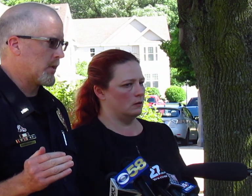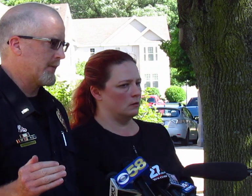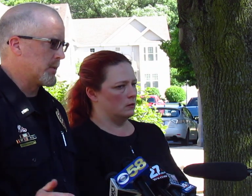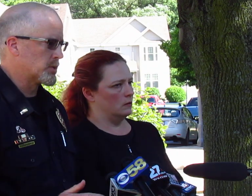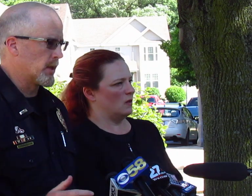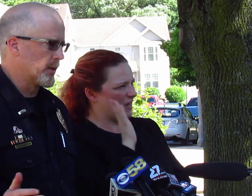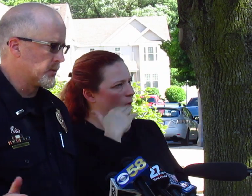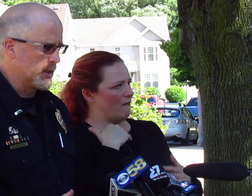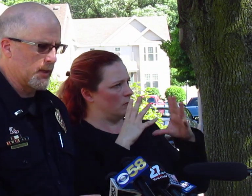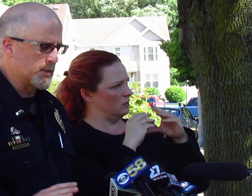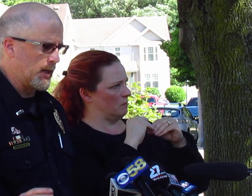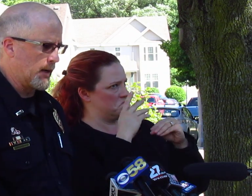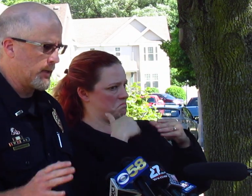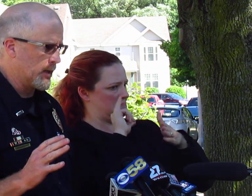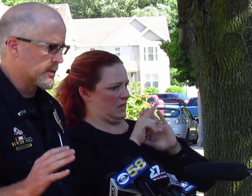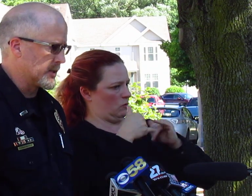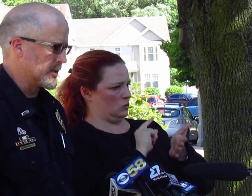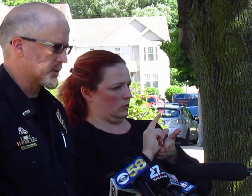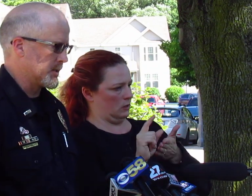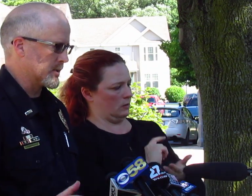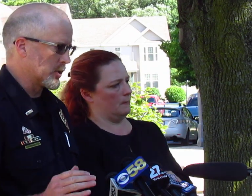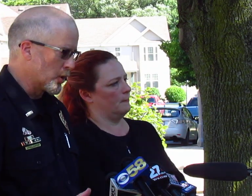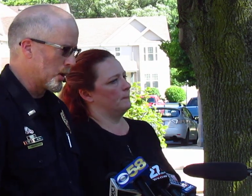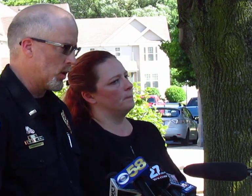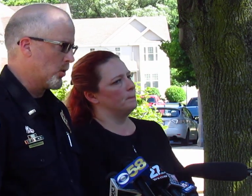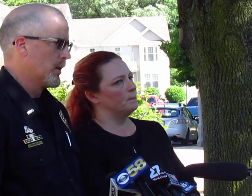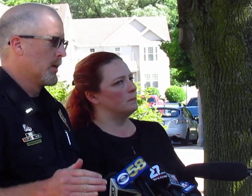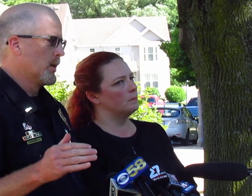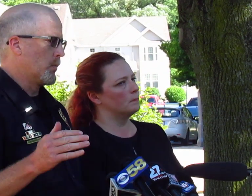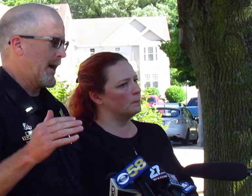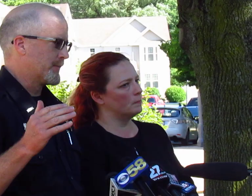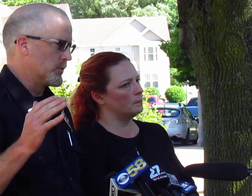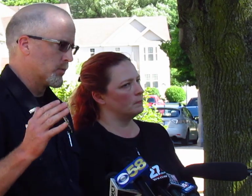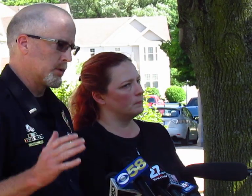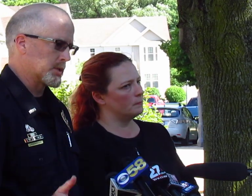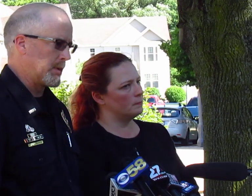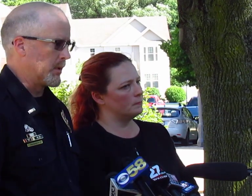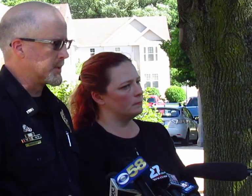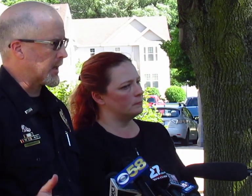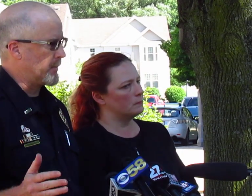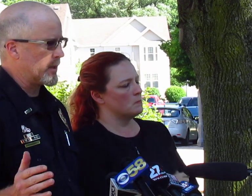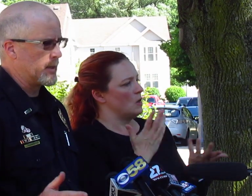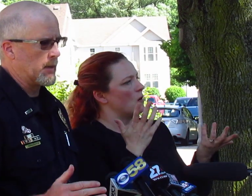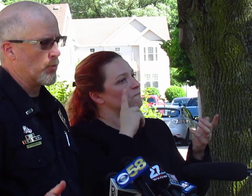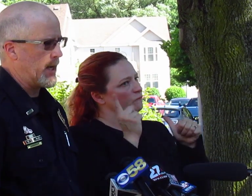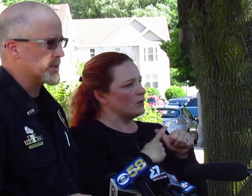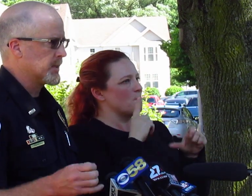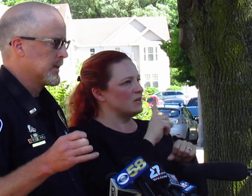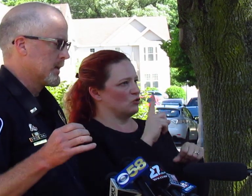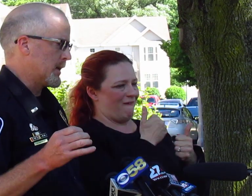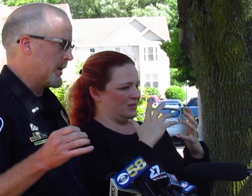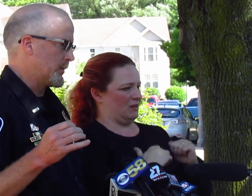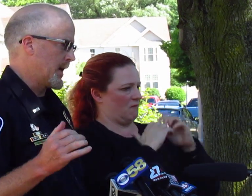we first of all have to make sure that all the utilities and everything is good to go. We have to, there's going to be buildings that are going to be cleaned up,